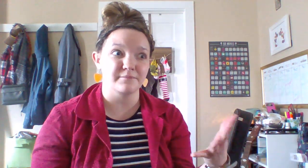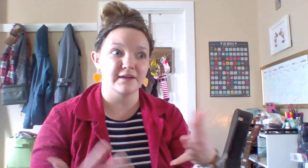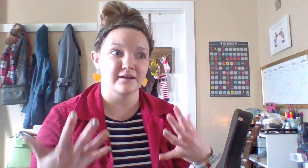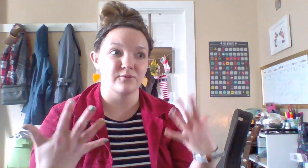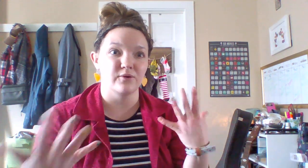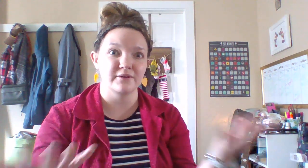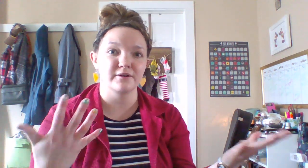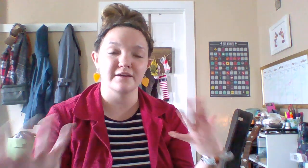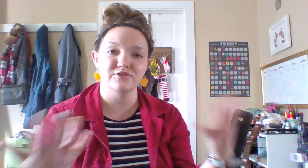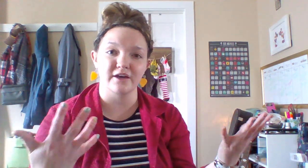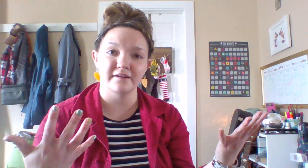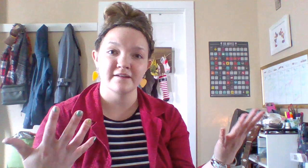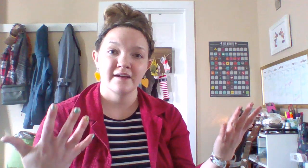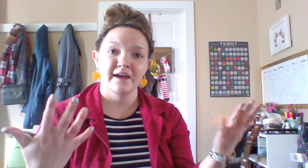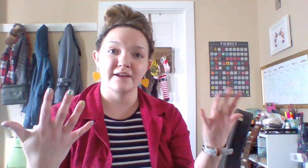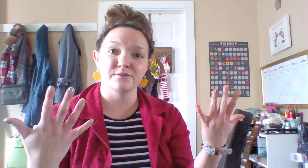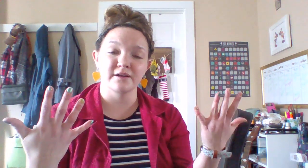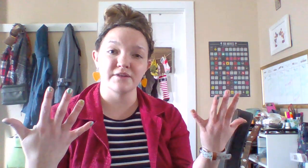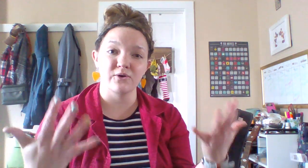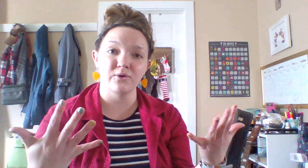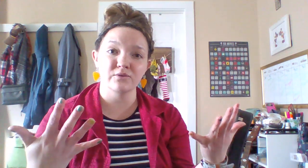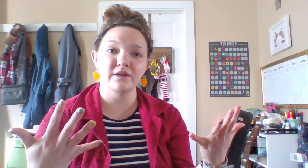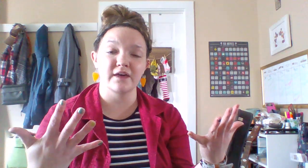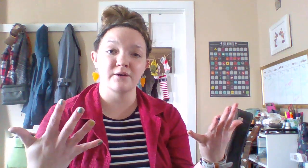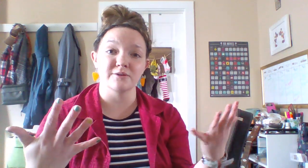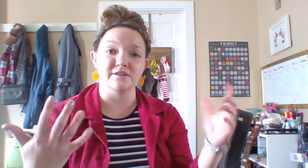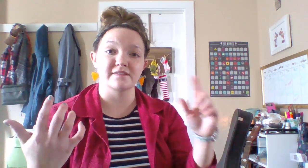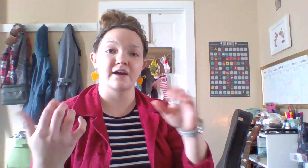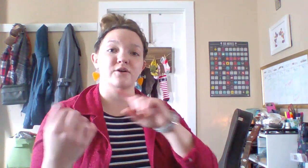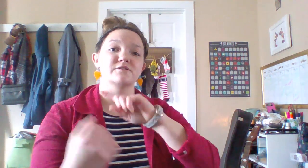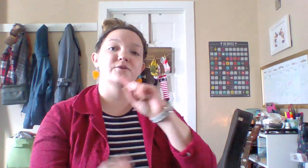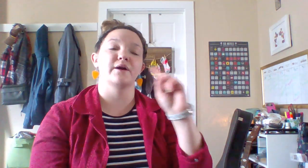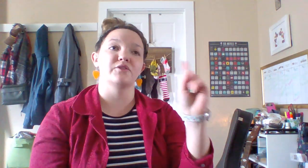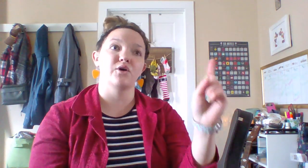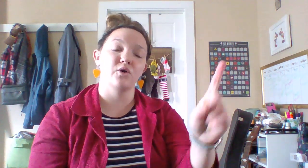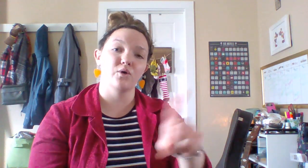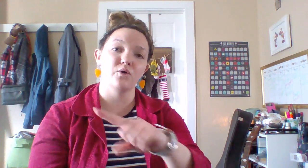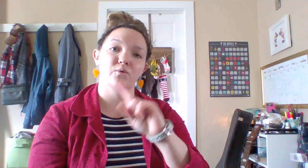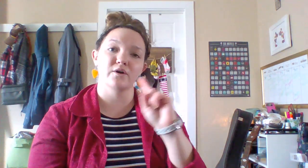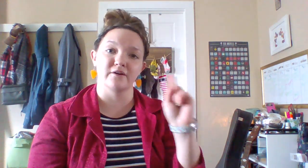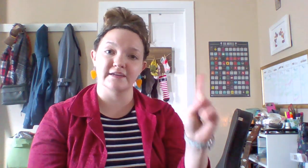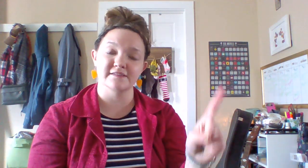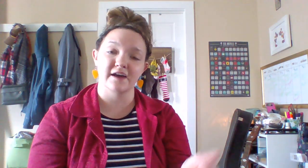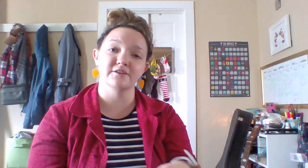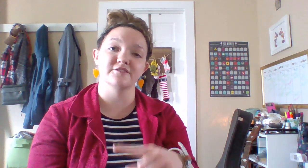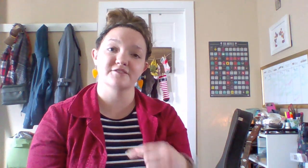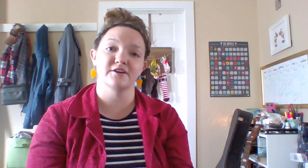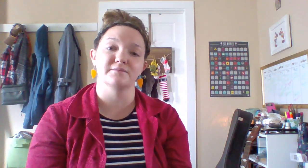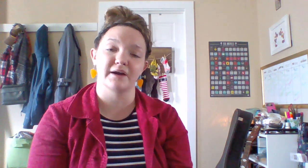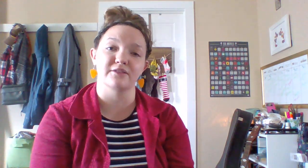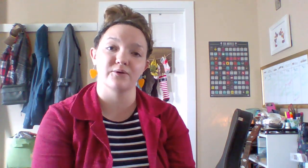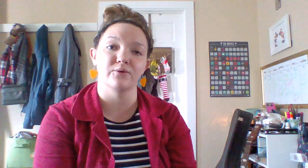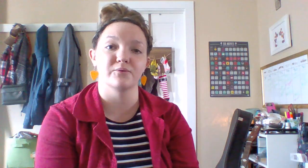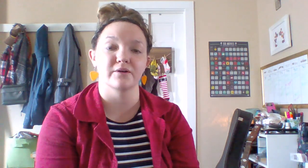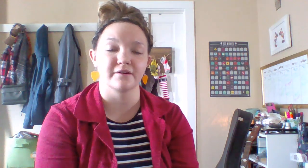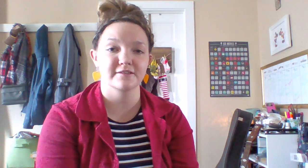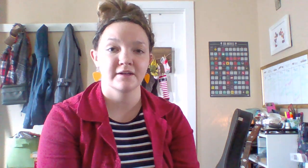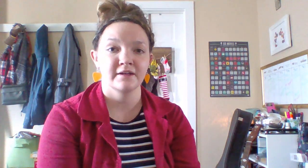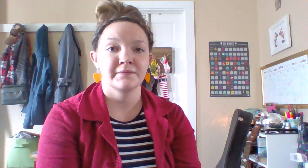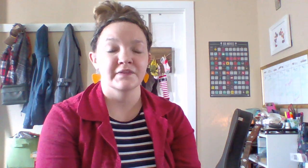be one with each other and is one of the only languages that goes around the whole world and is understood by the whole world. Okay,